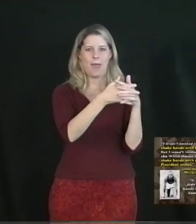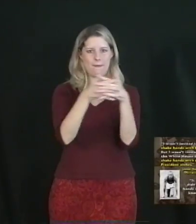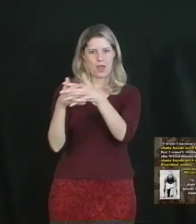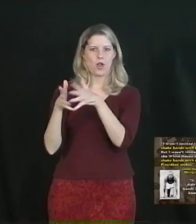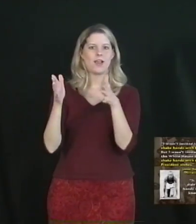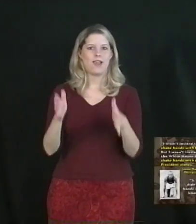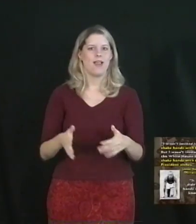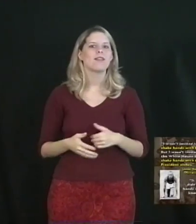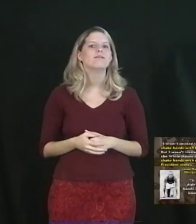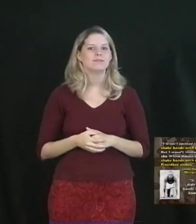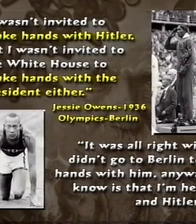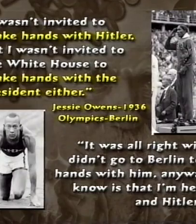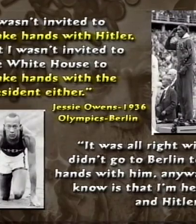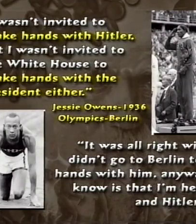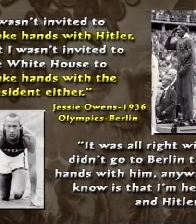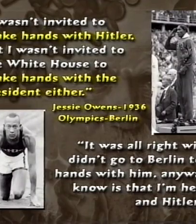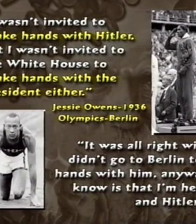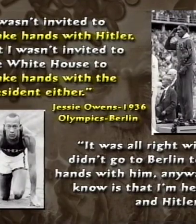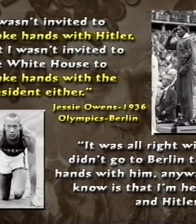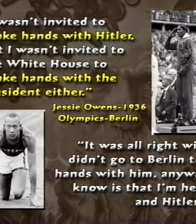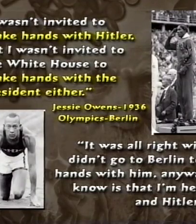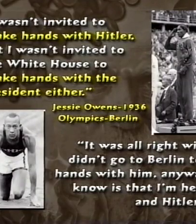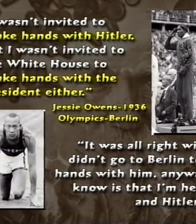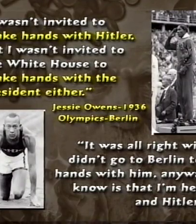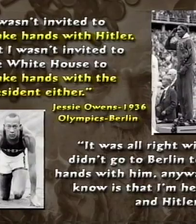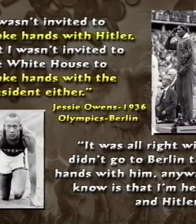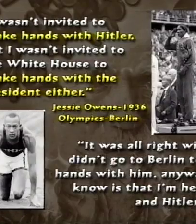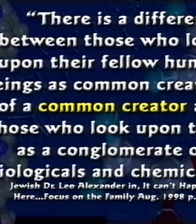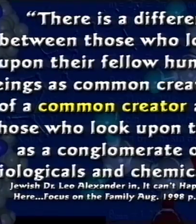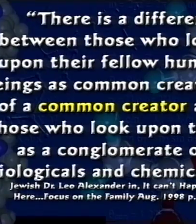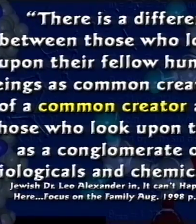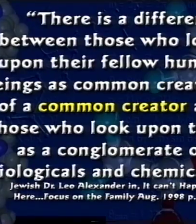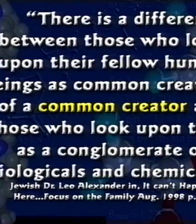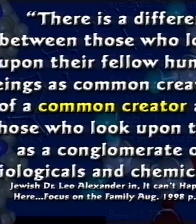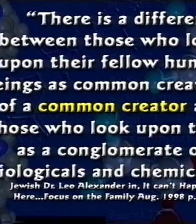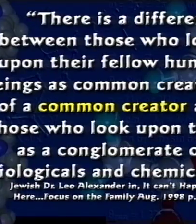this animal. One of the Jewish prisoners who survived the